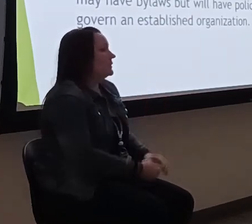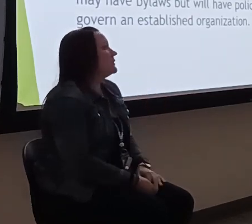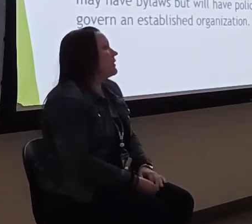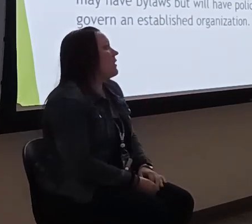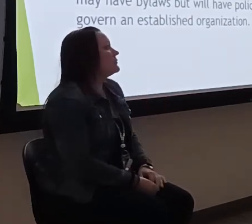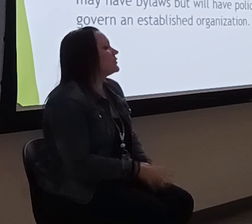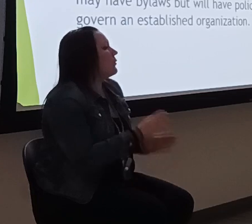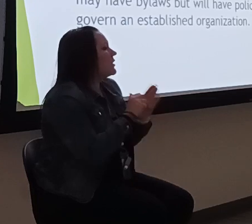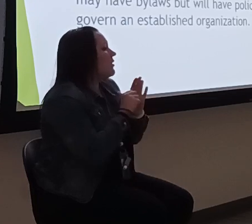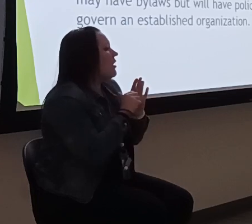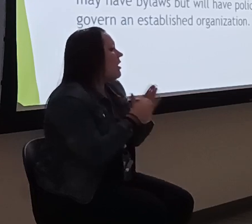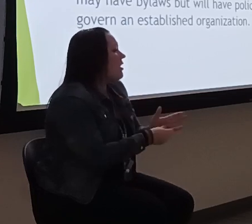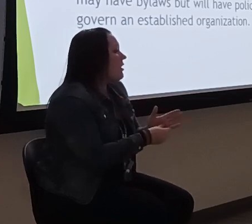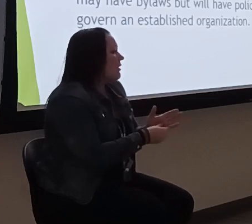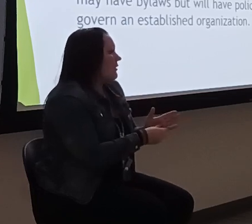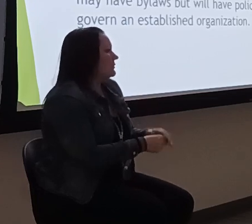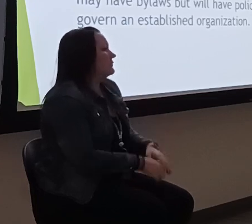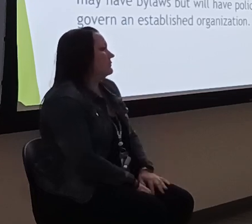I want that to kind of soak in.